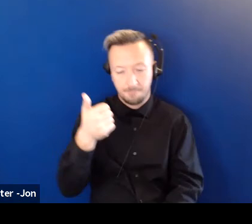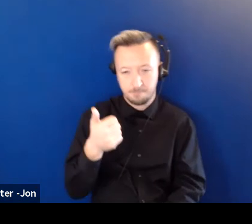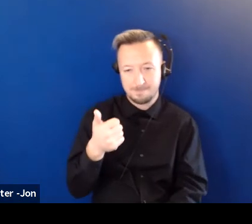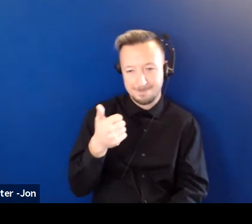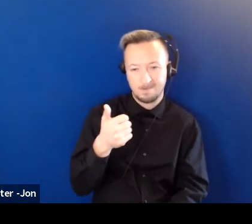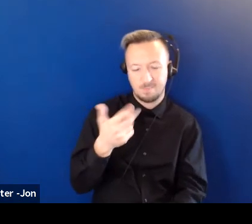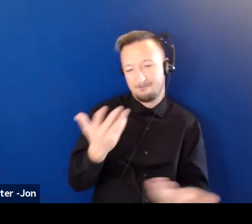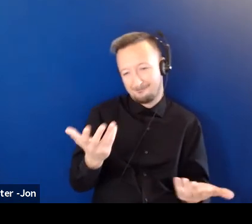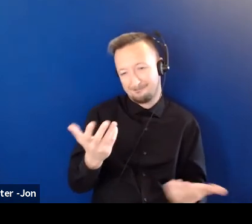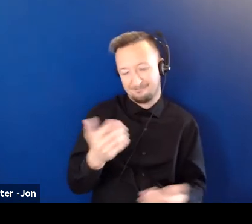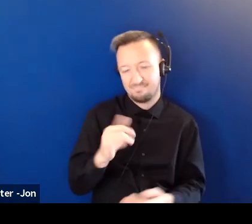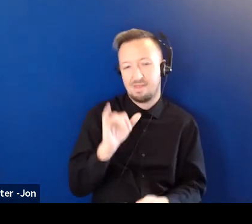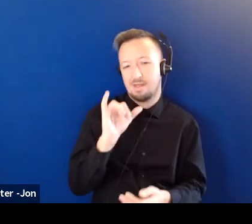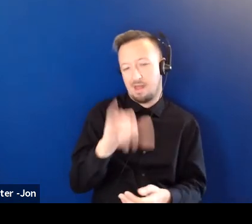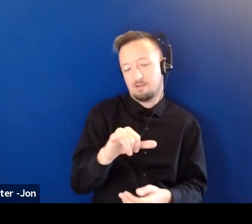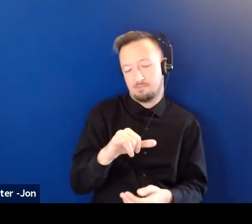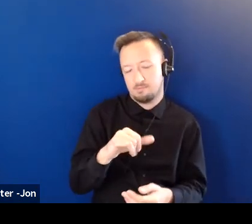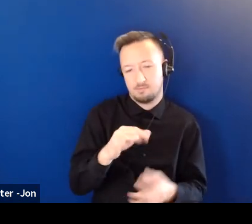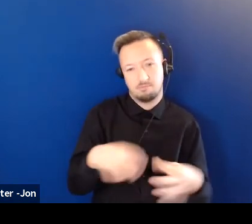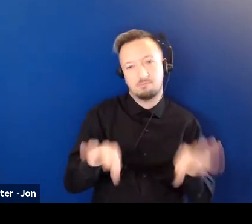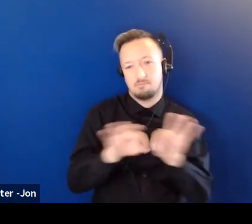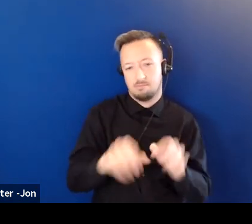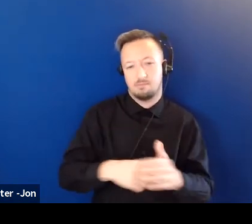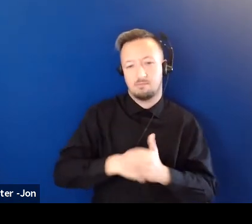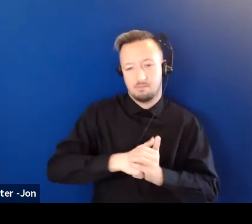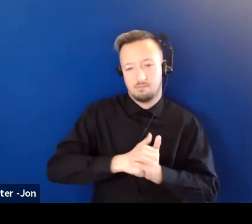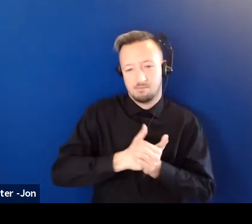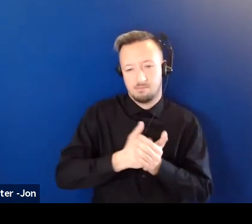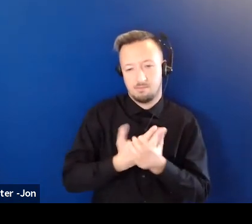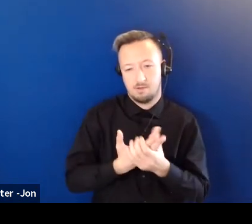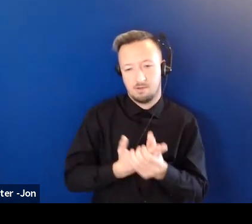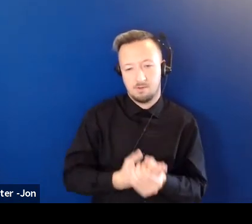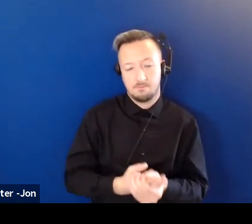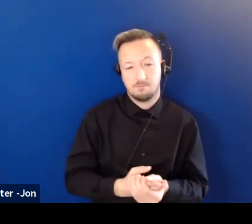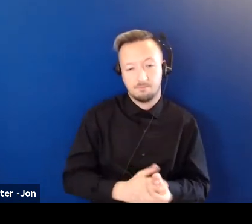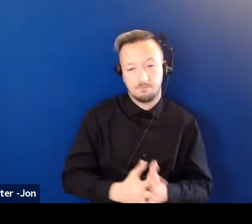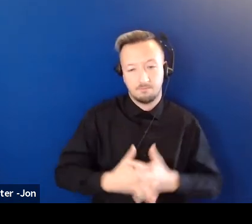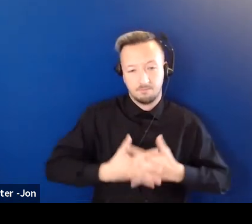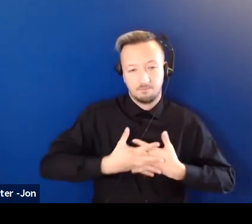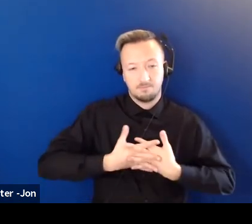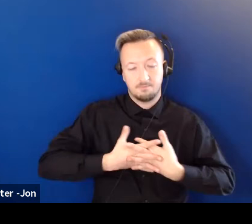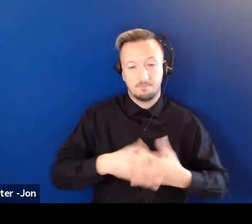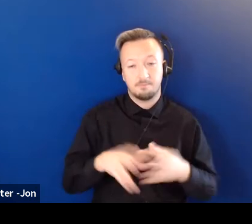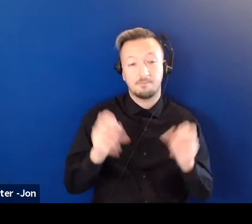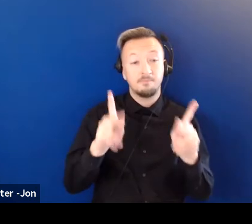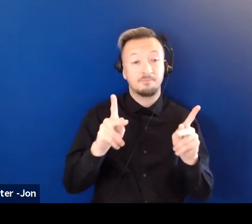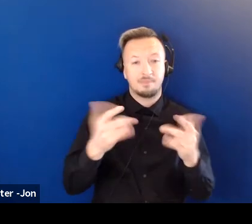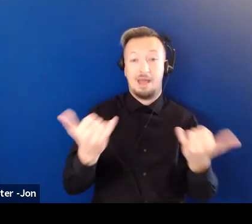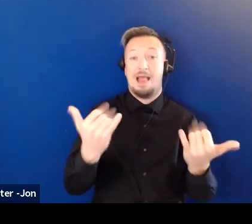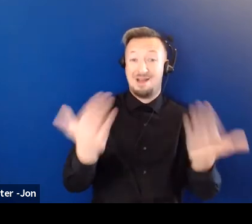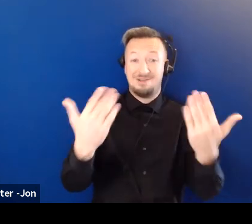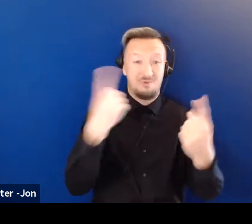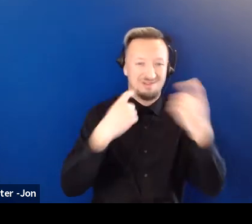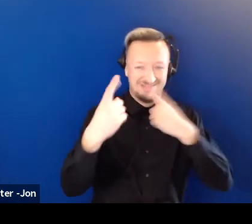and honest conversations a lot younger. So just wanted to share that. All right, bring on the